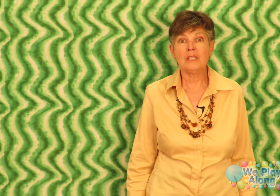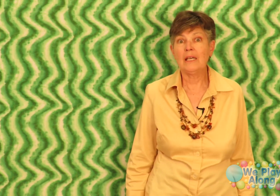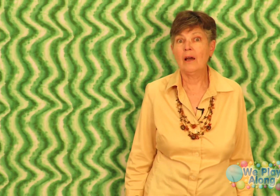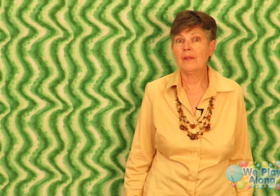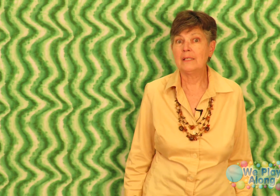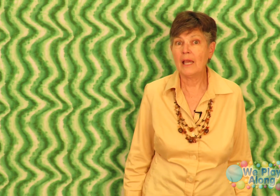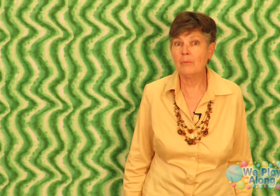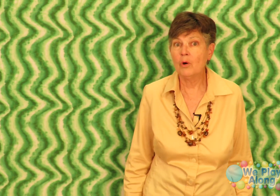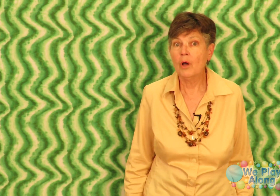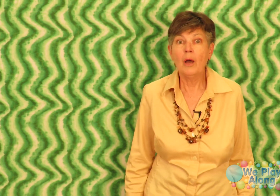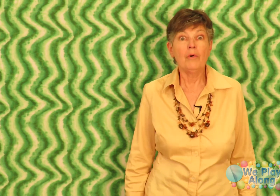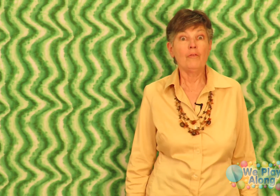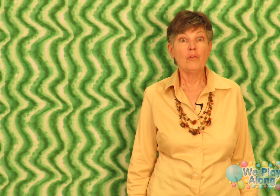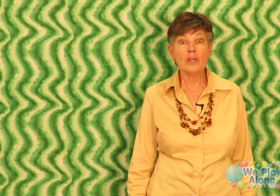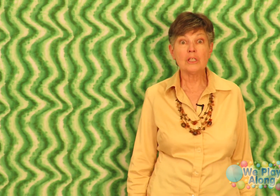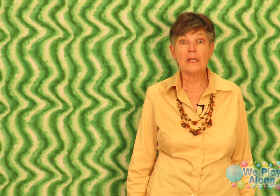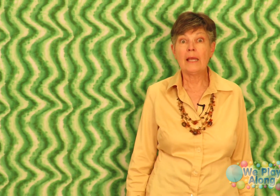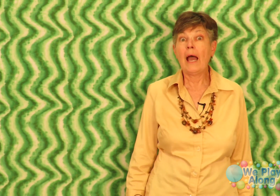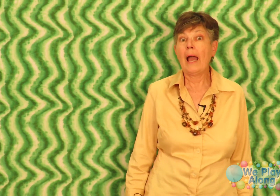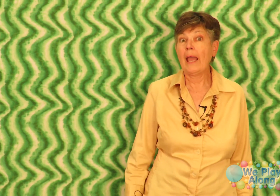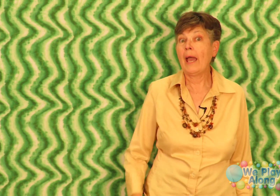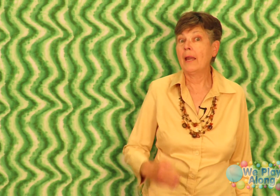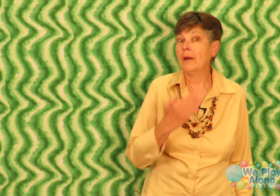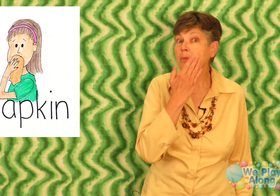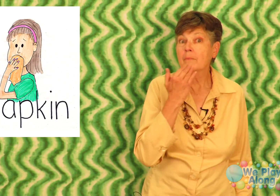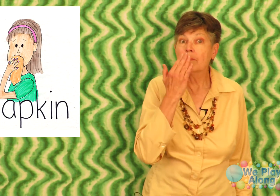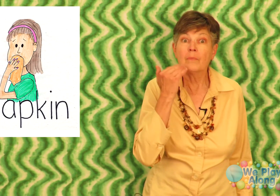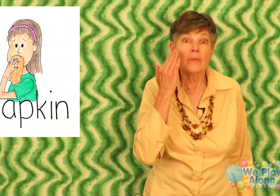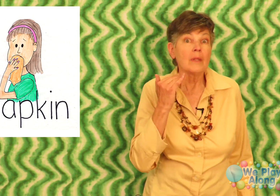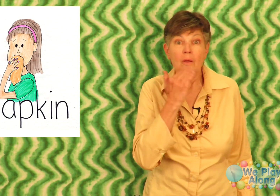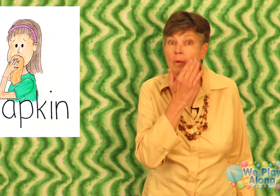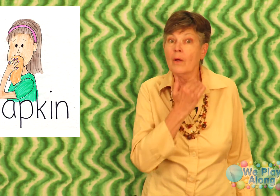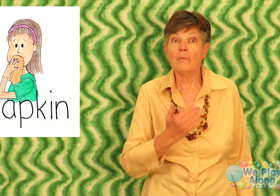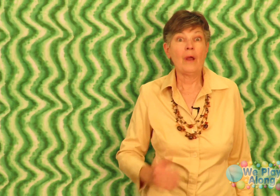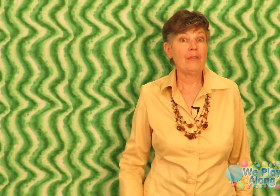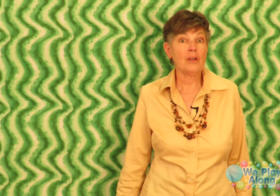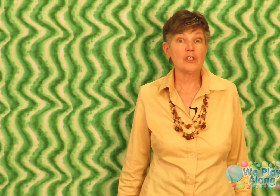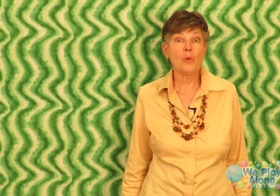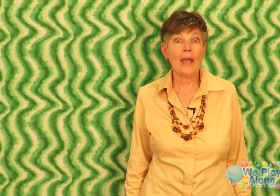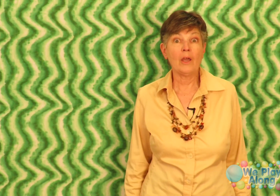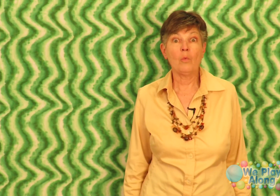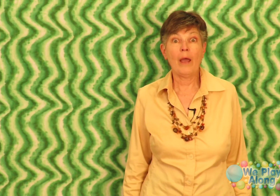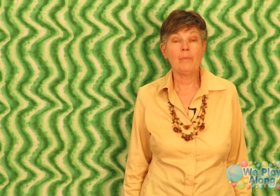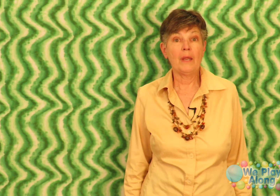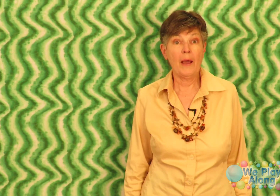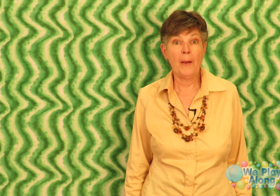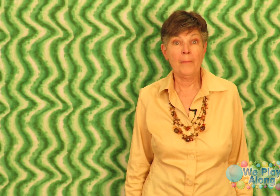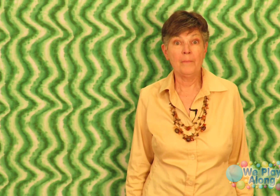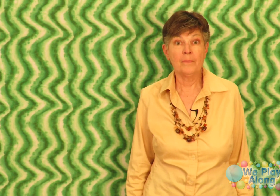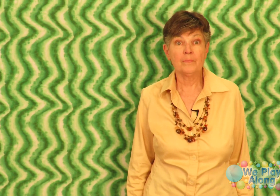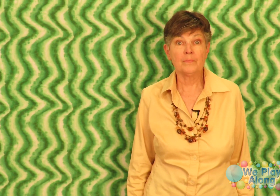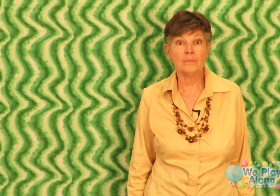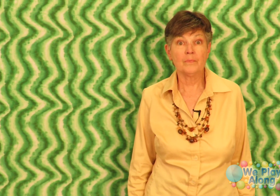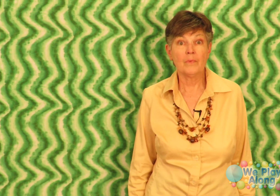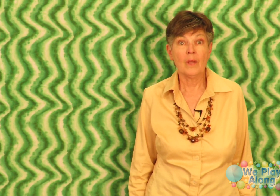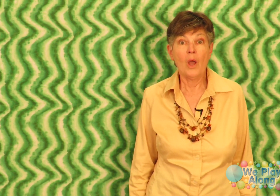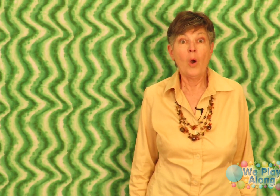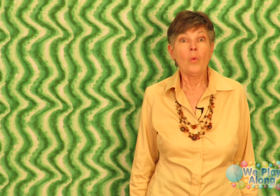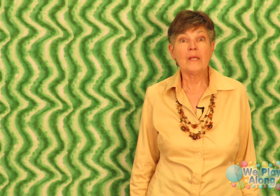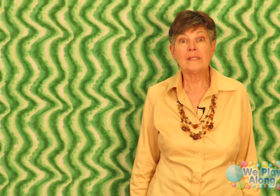tea on the table, but fortunately I had right there so I could wipe it up. We